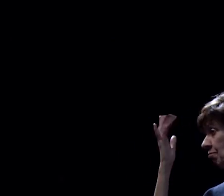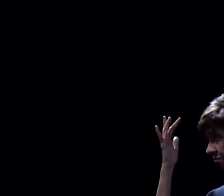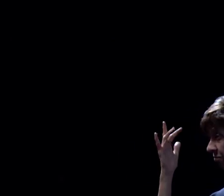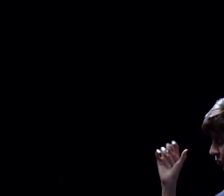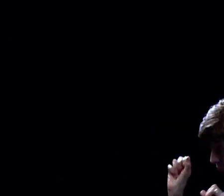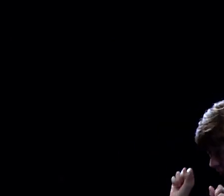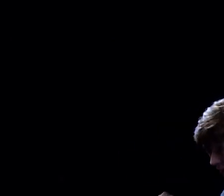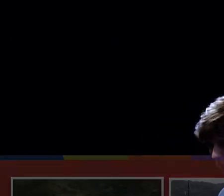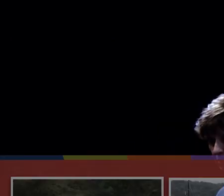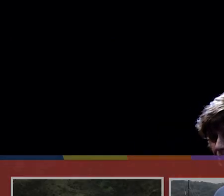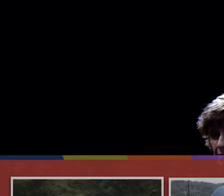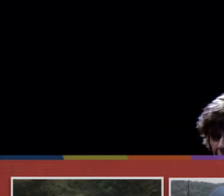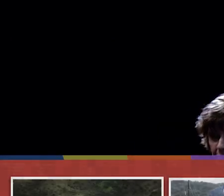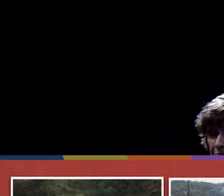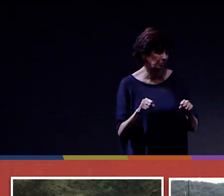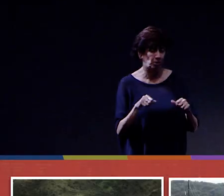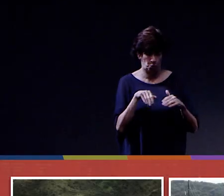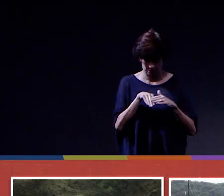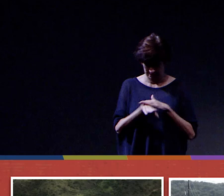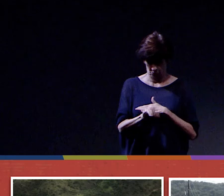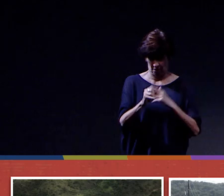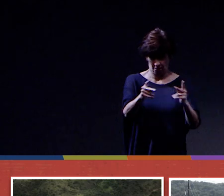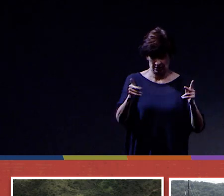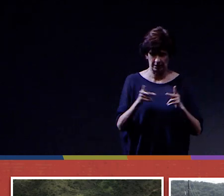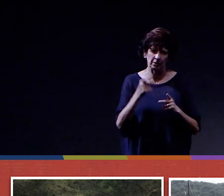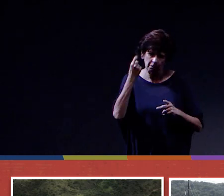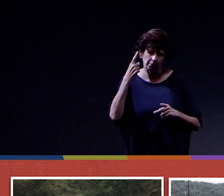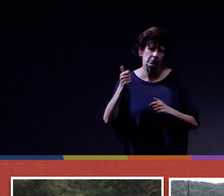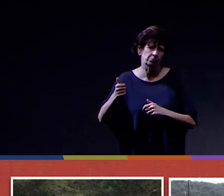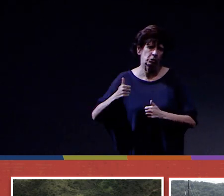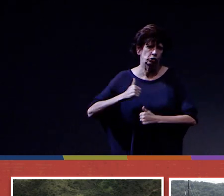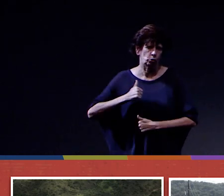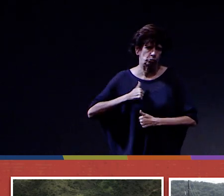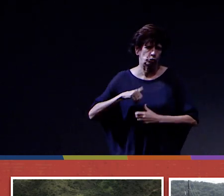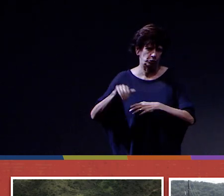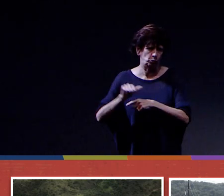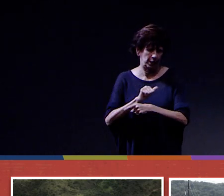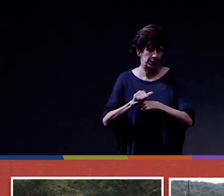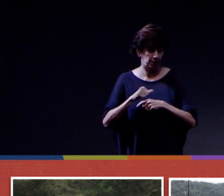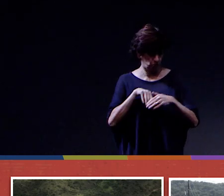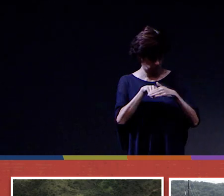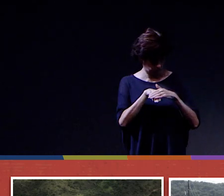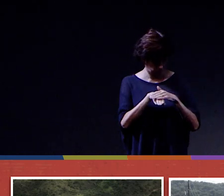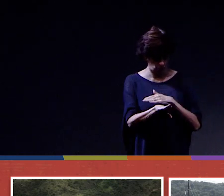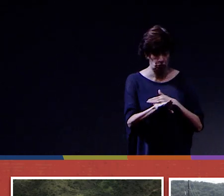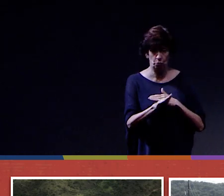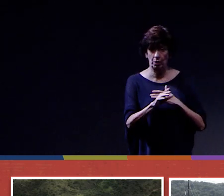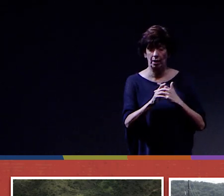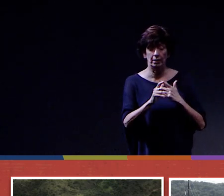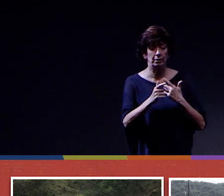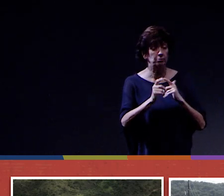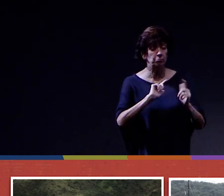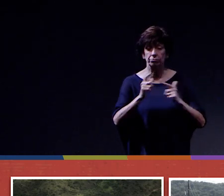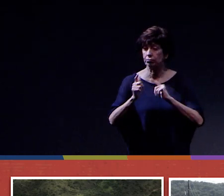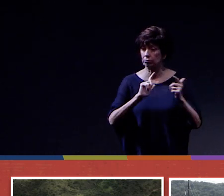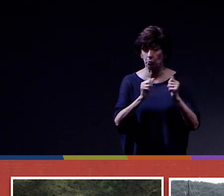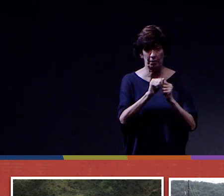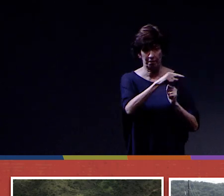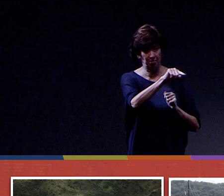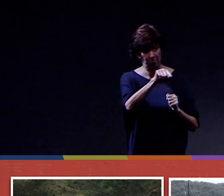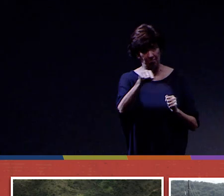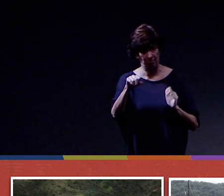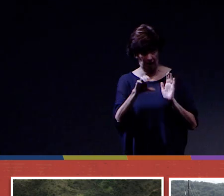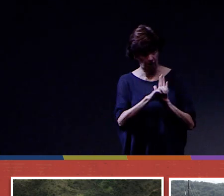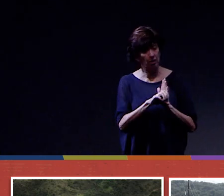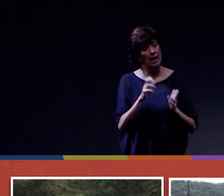actually enter this facility if you're a soldier in training. You can interact with these characters, which